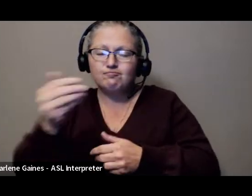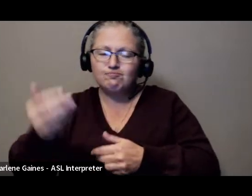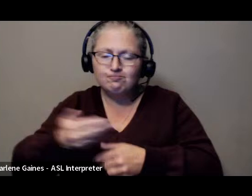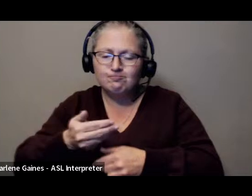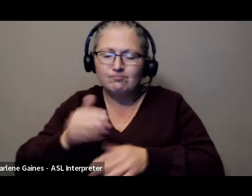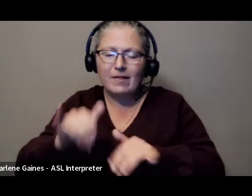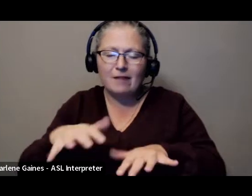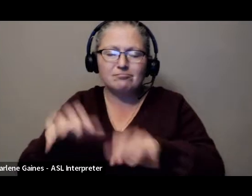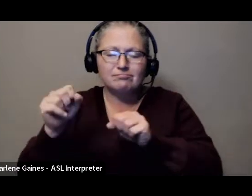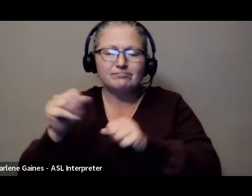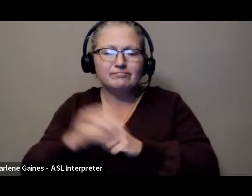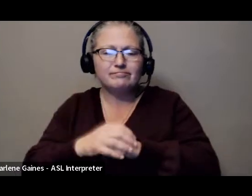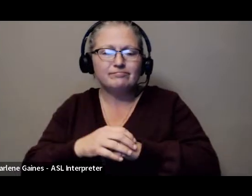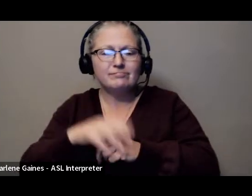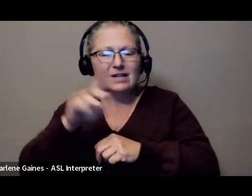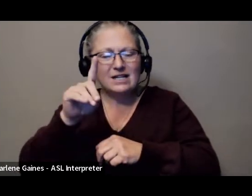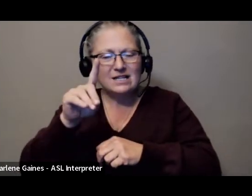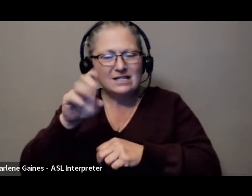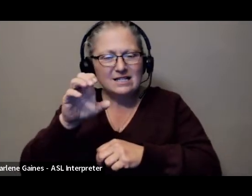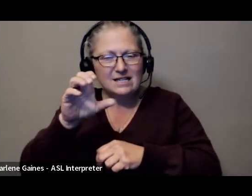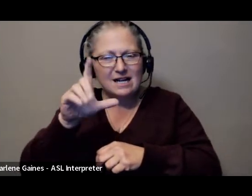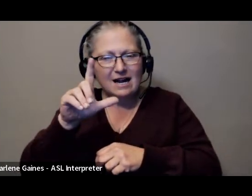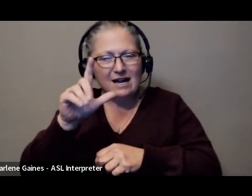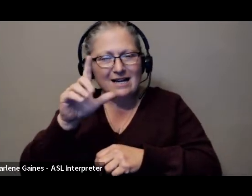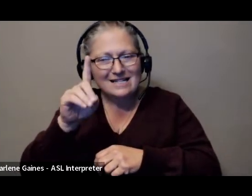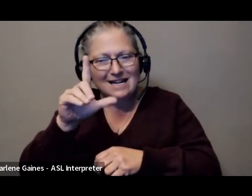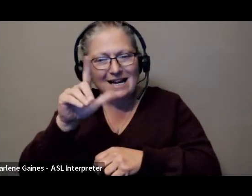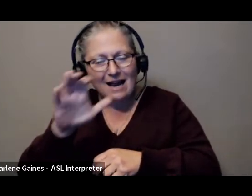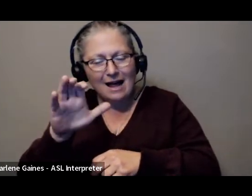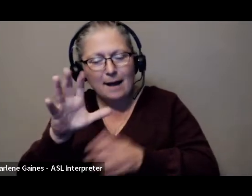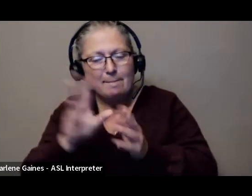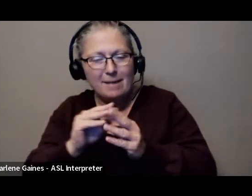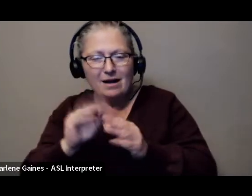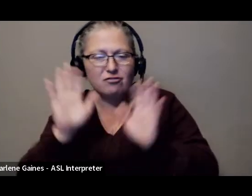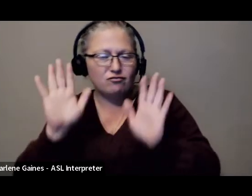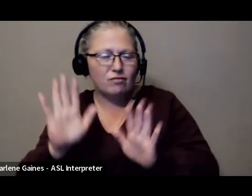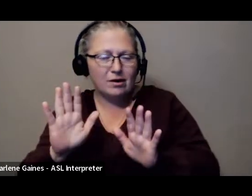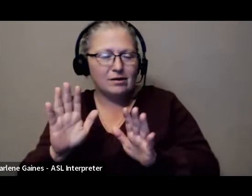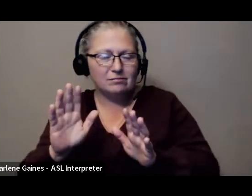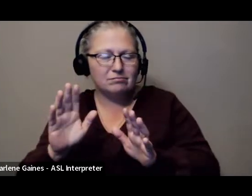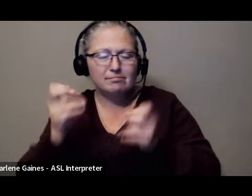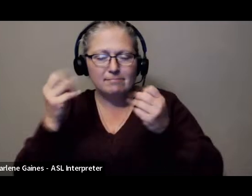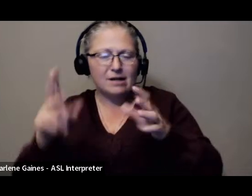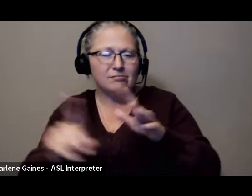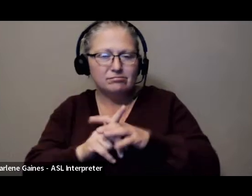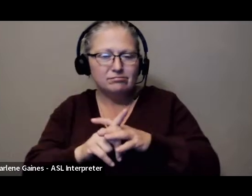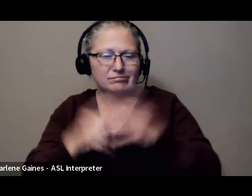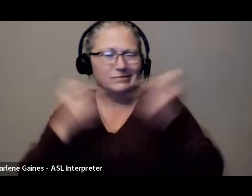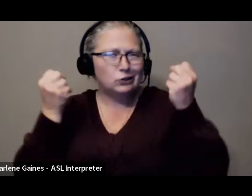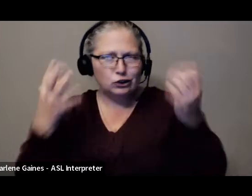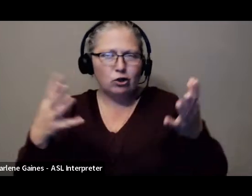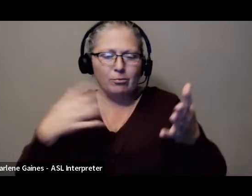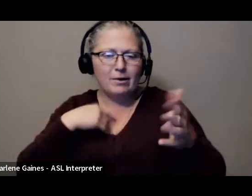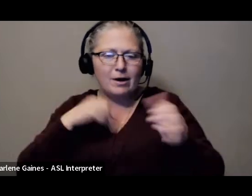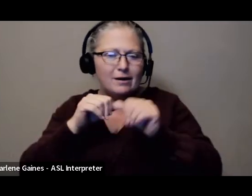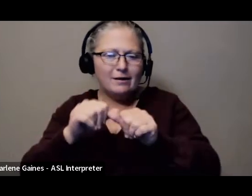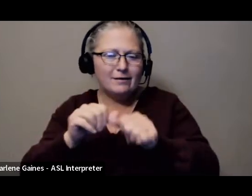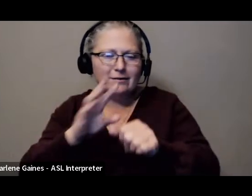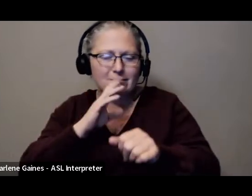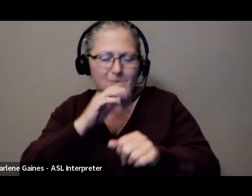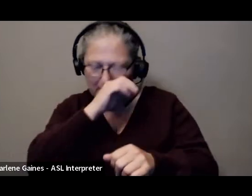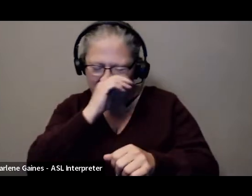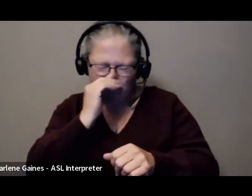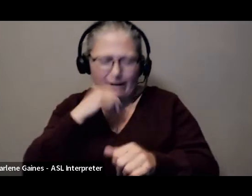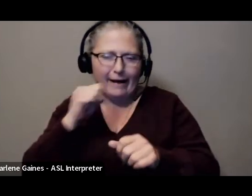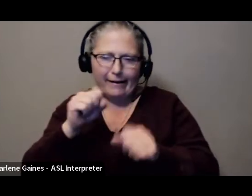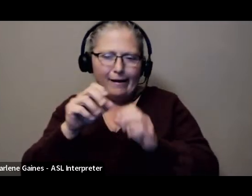The DLAC meetings are always greatly attended. there's so many things I can continue to say. I